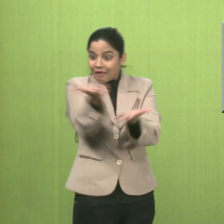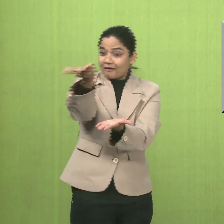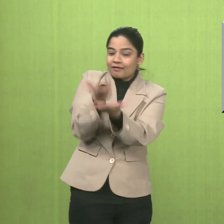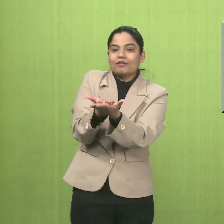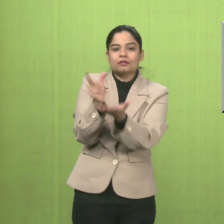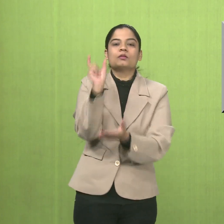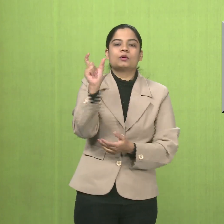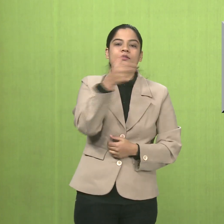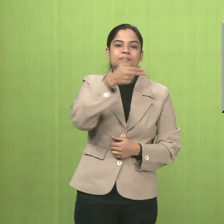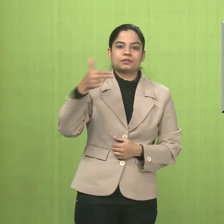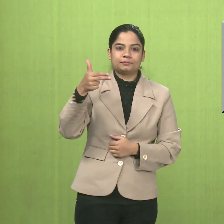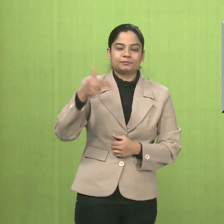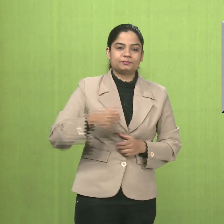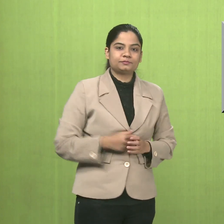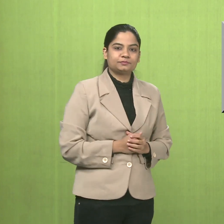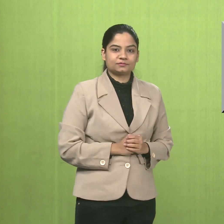you put forward your considerations.